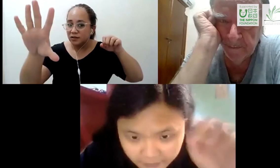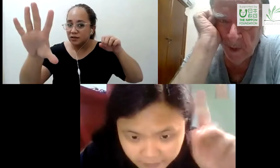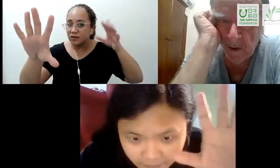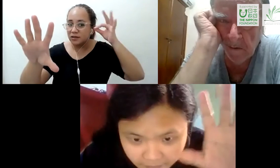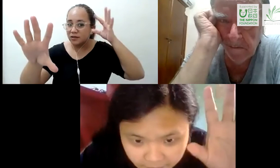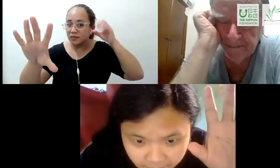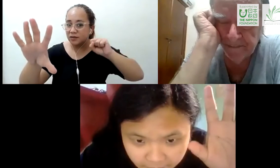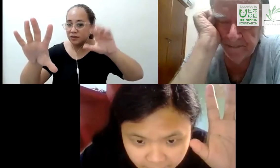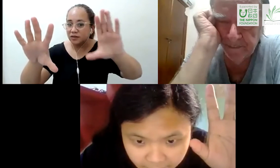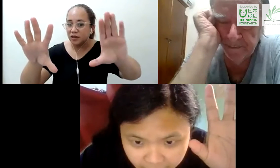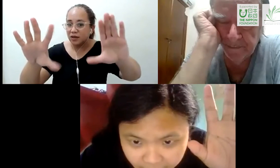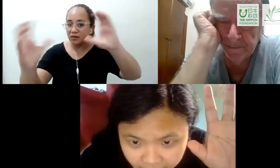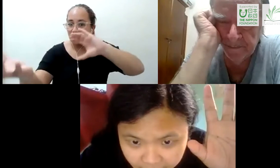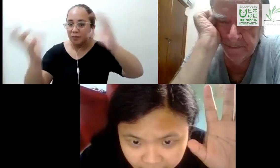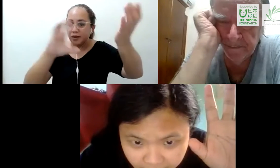Okay.